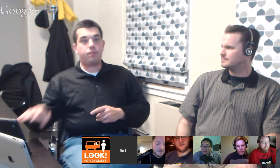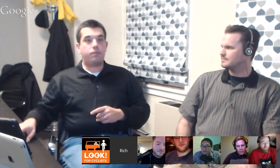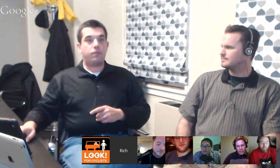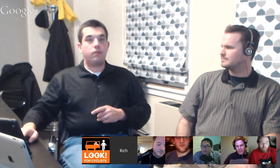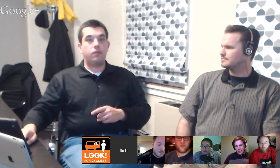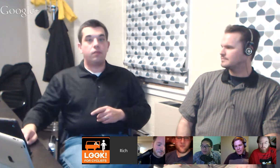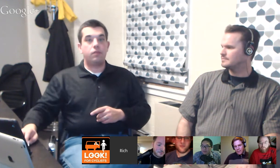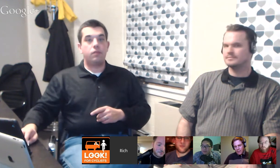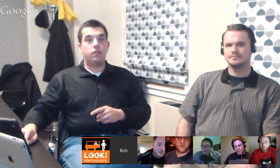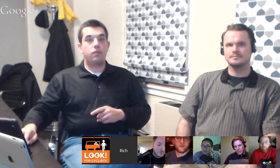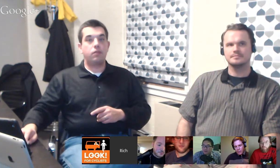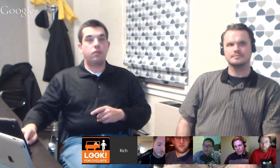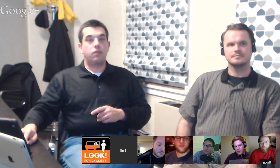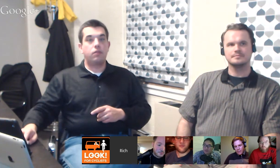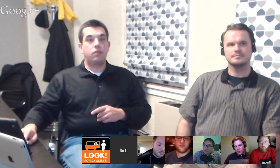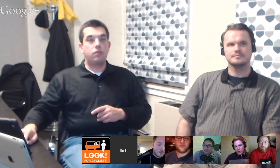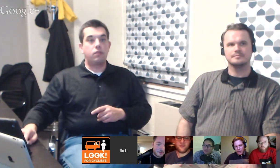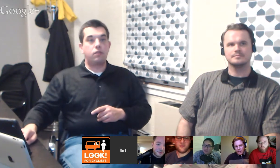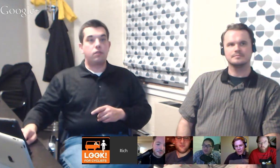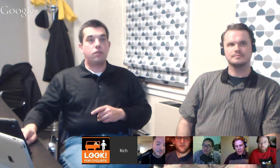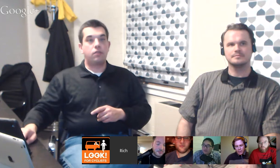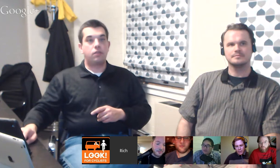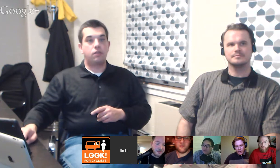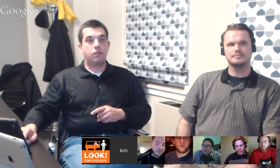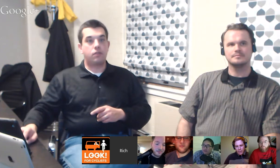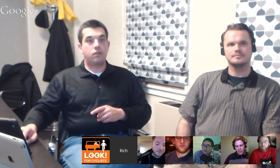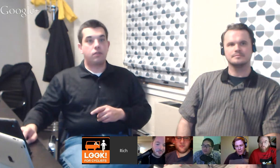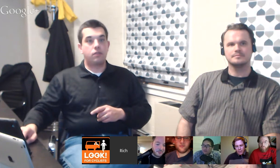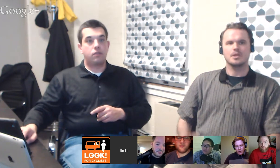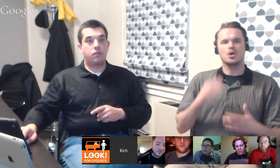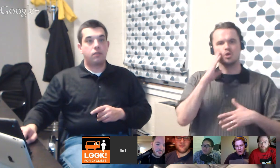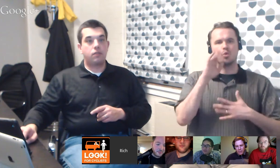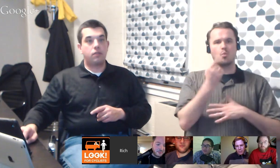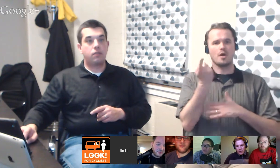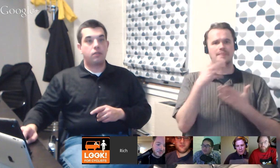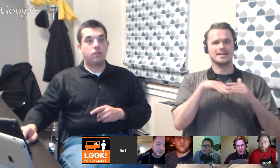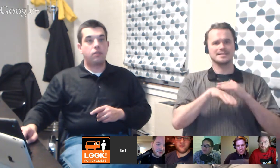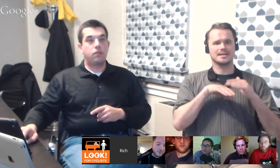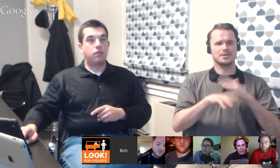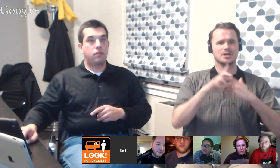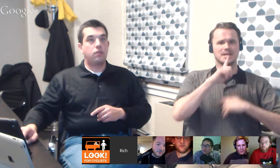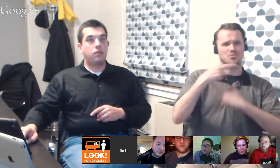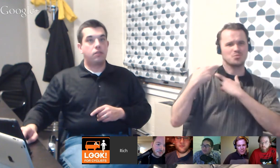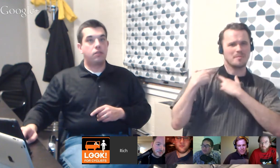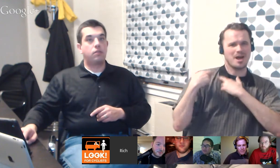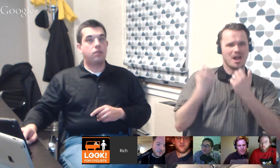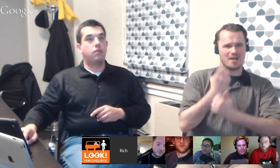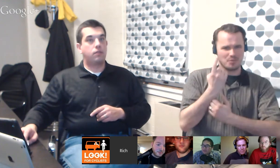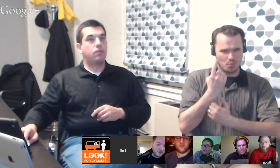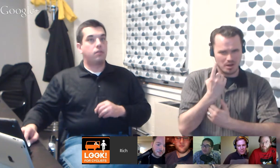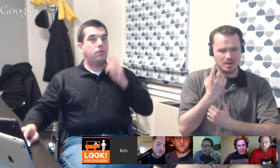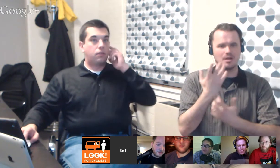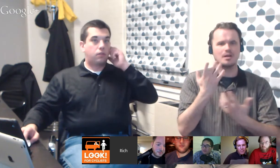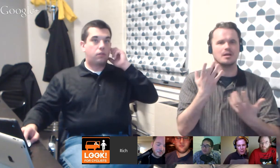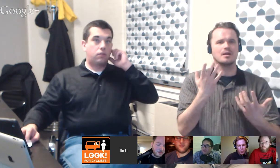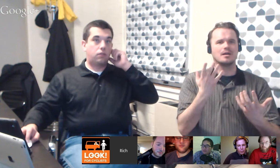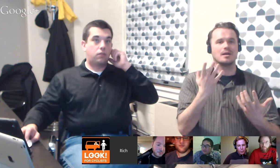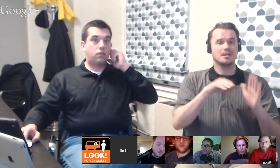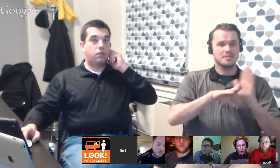You know, one thing is that you know, accessibility is the responsibility of everybody. And as